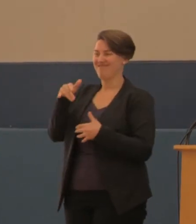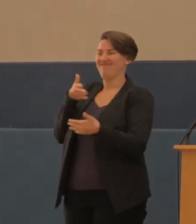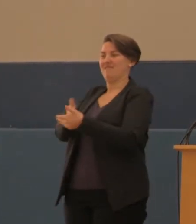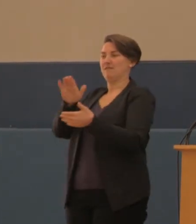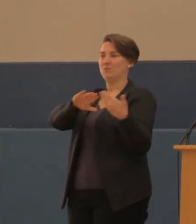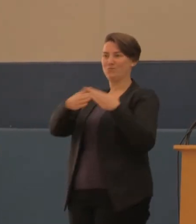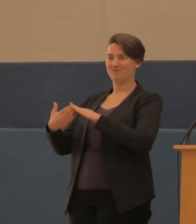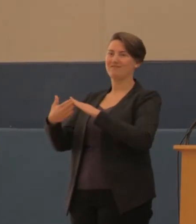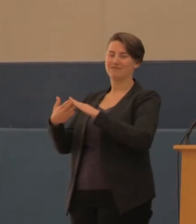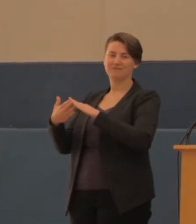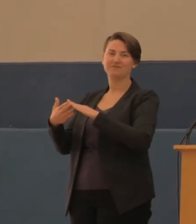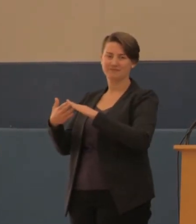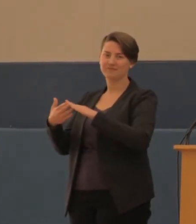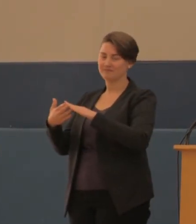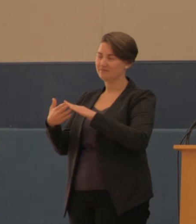There are those